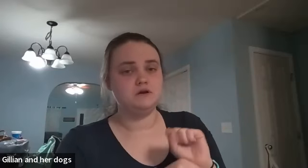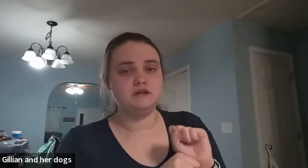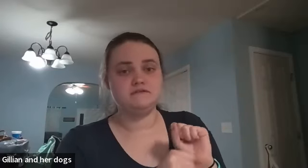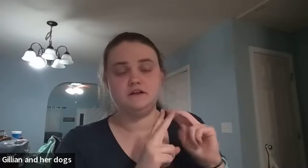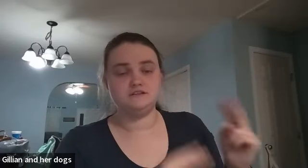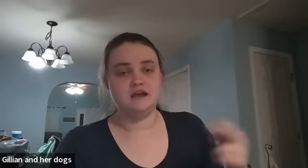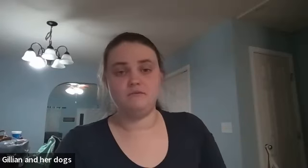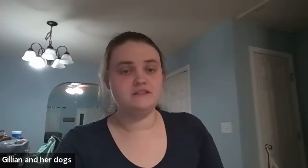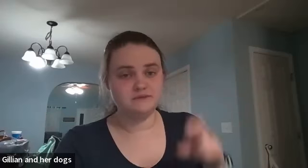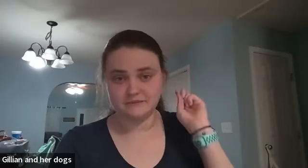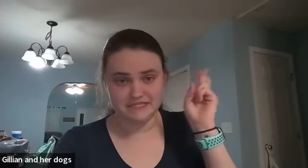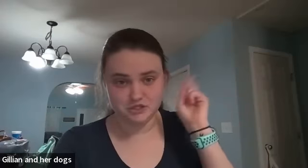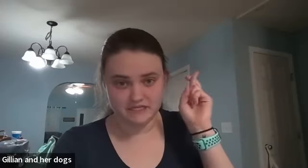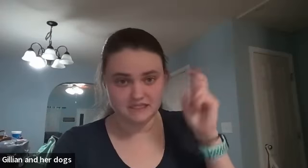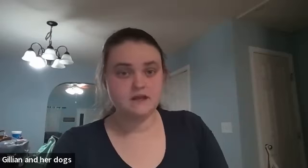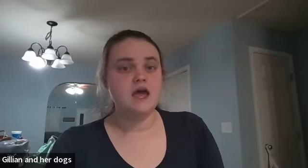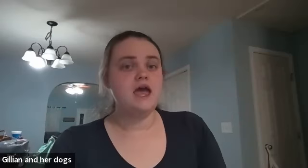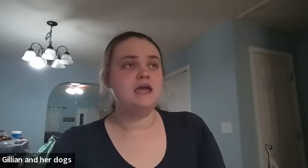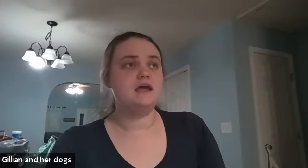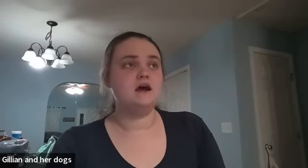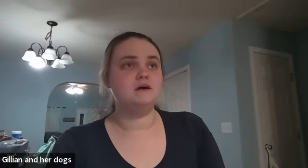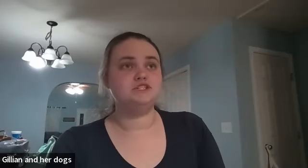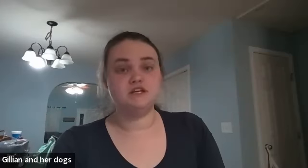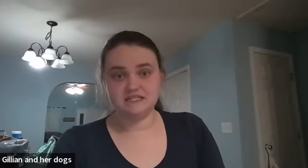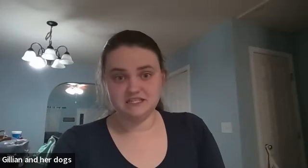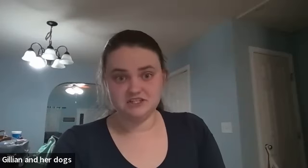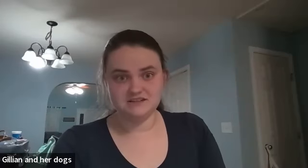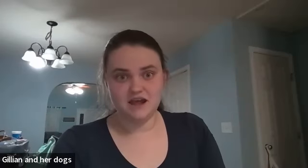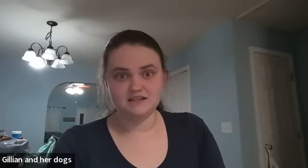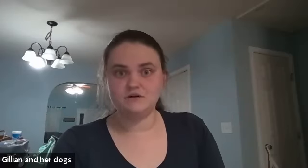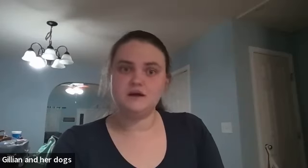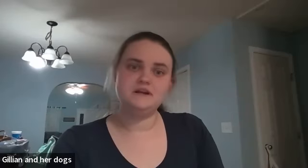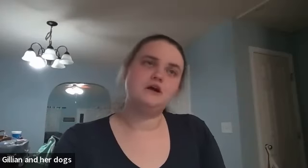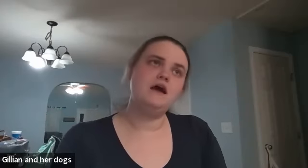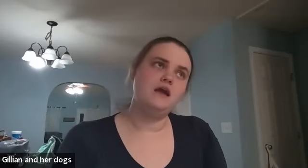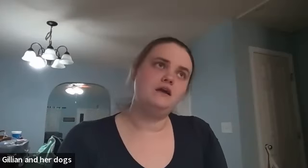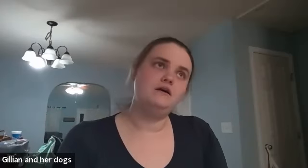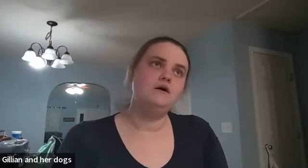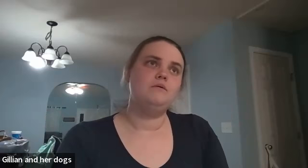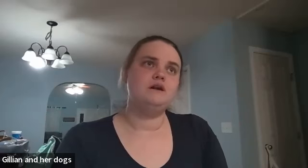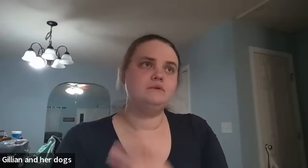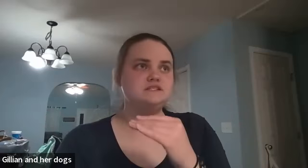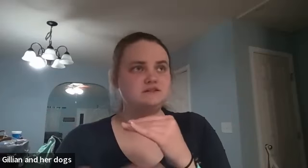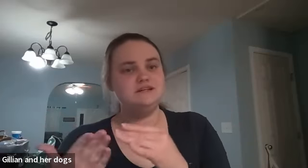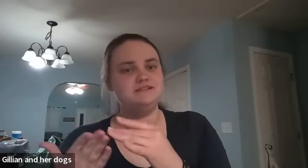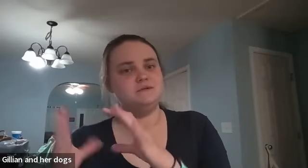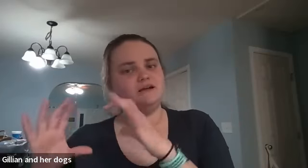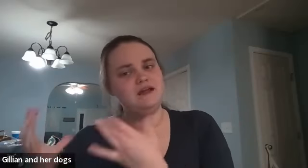with very close. I have, one of them is like my teacher bestie, and she knows I teach this class. So I'll come in and go, hey, one of my students from my night